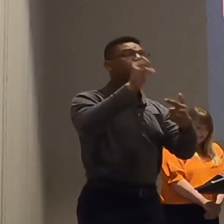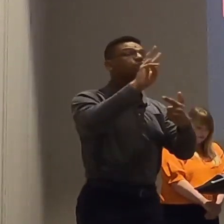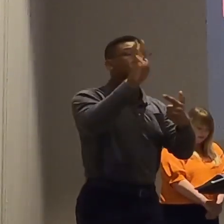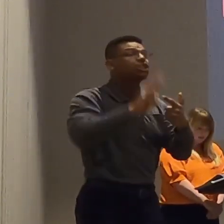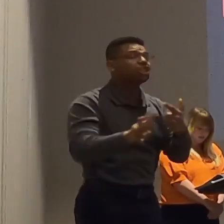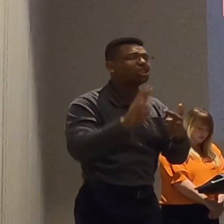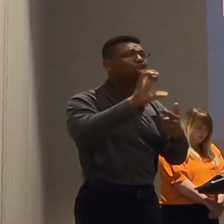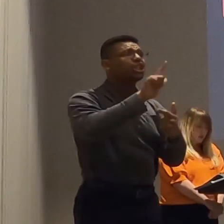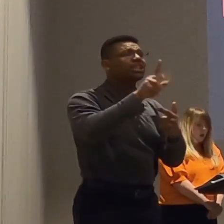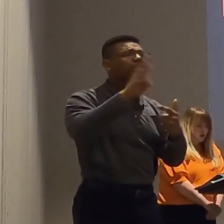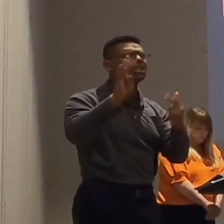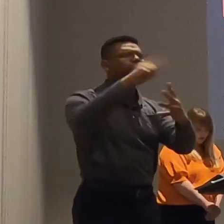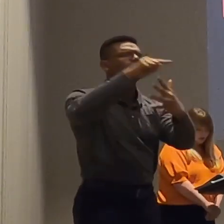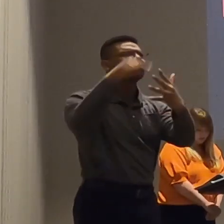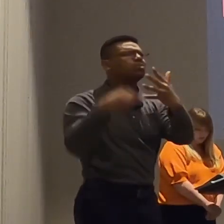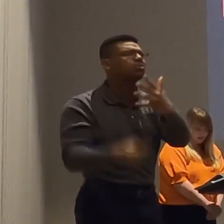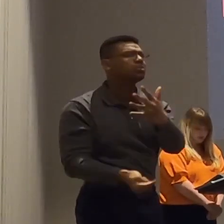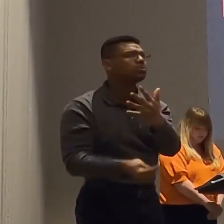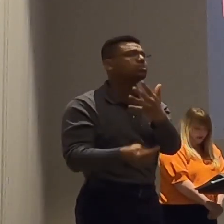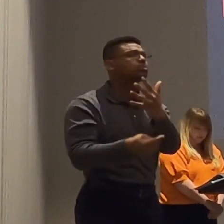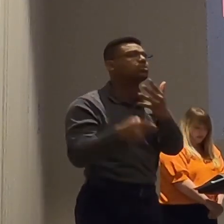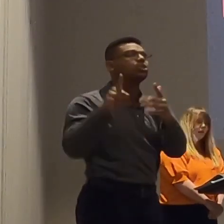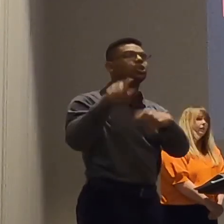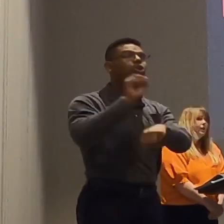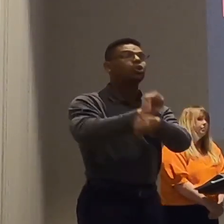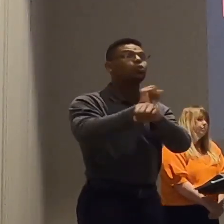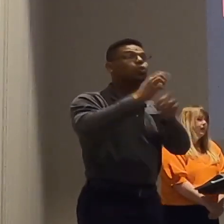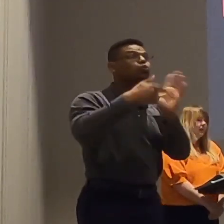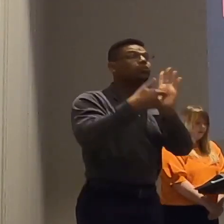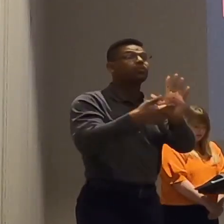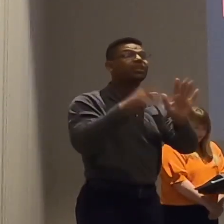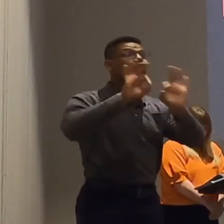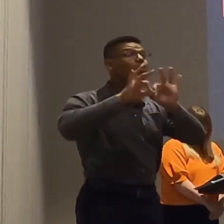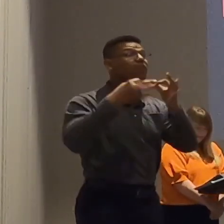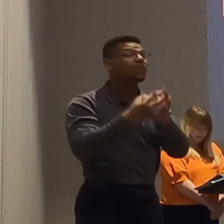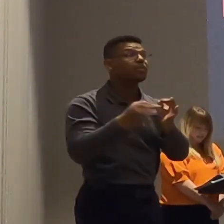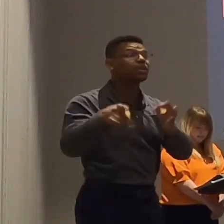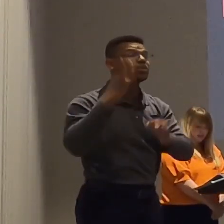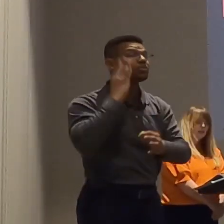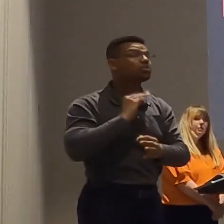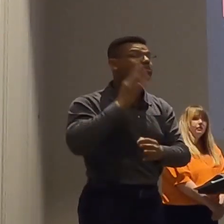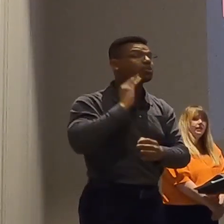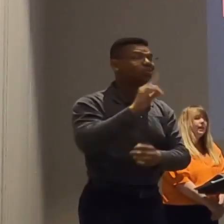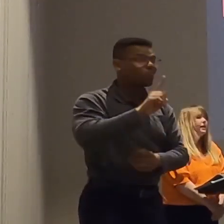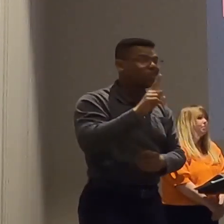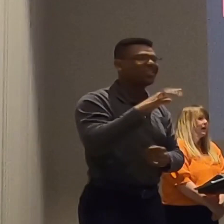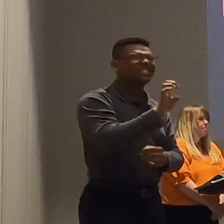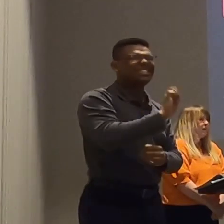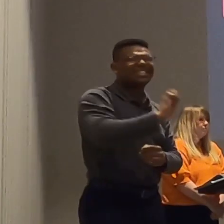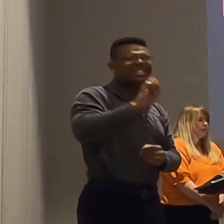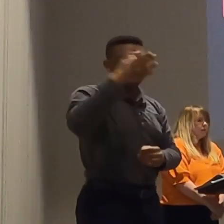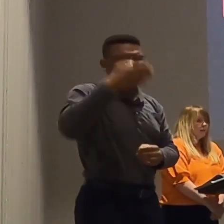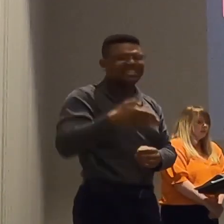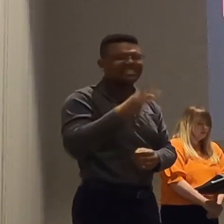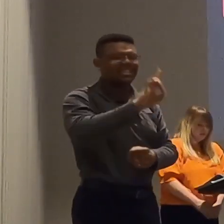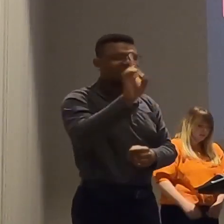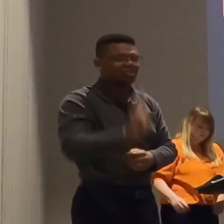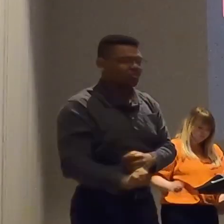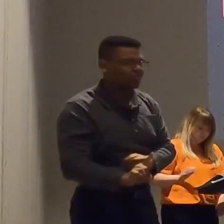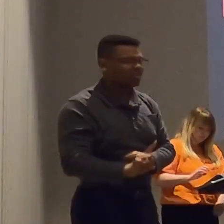cultural experiences. Her works reflect her family and her upbringing in Detroit's East Side community and Black Bottom